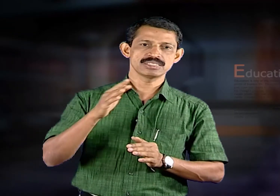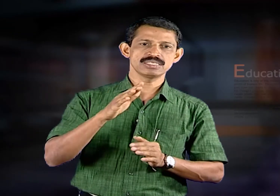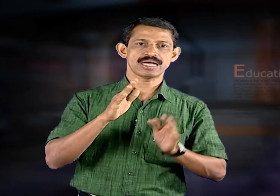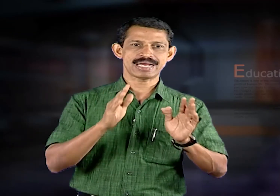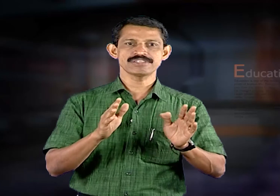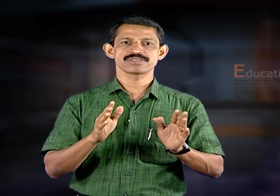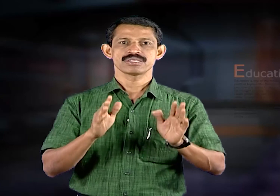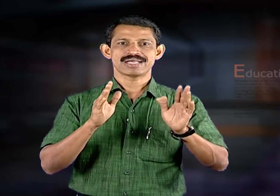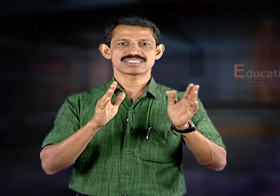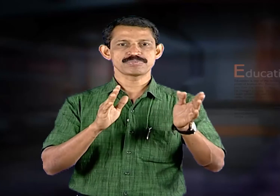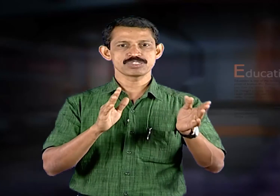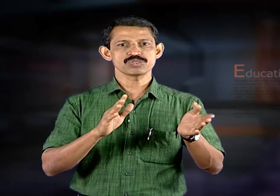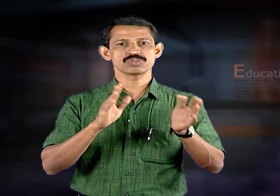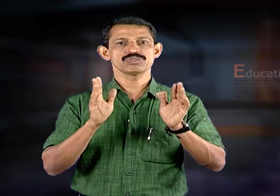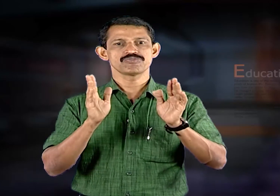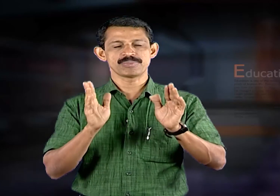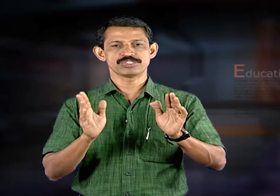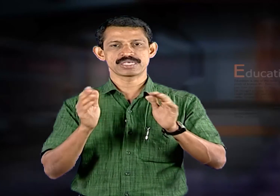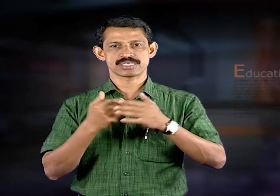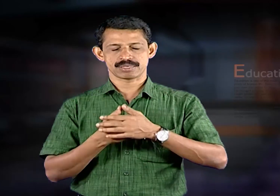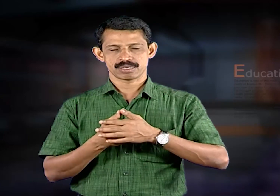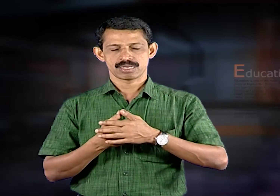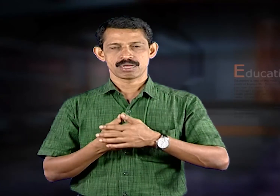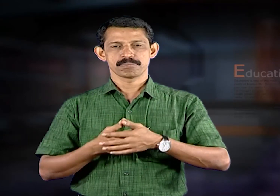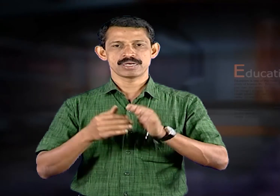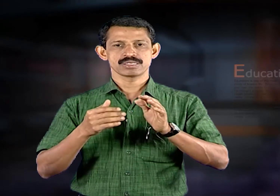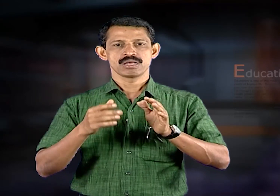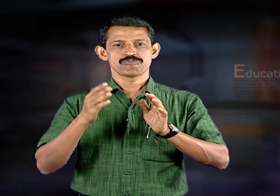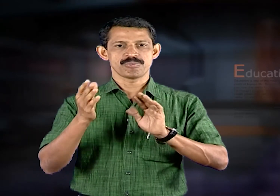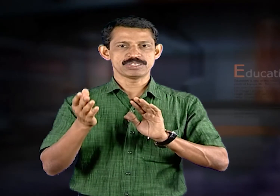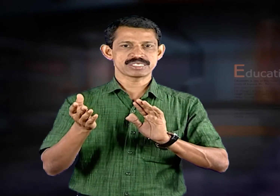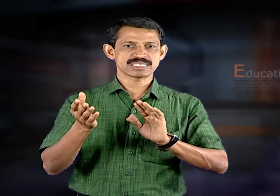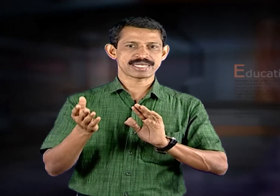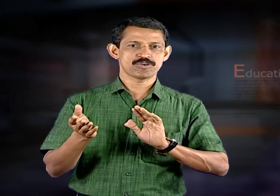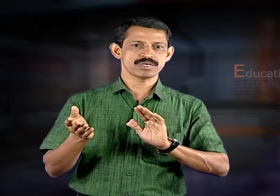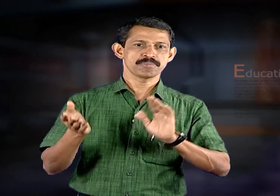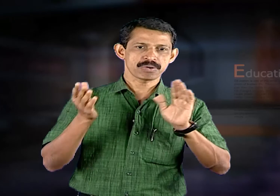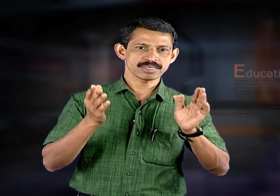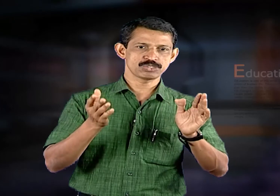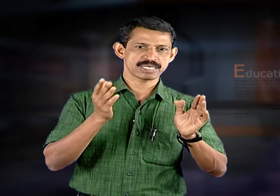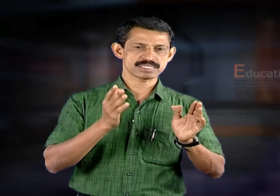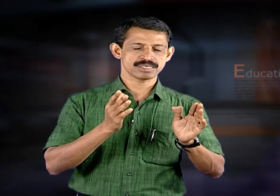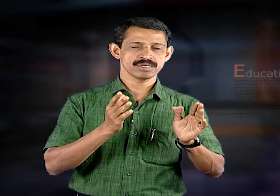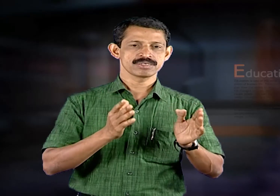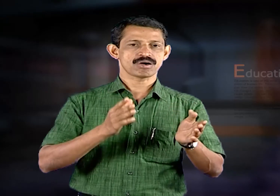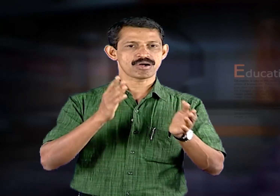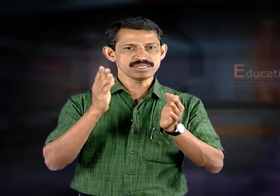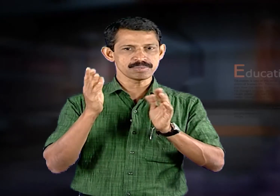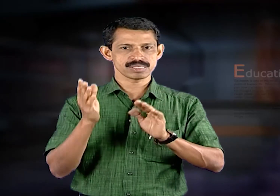considered as a substitute to formal education, but formal education cannot impart education to all the